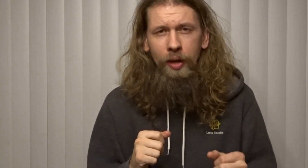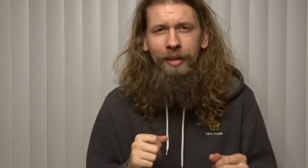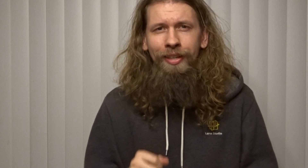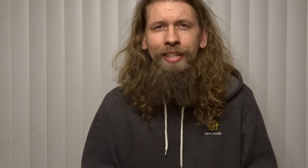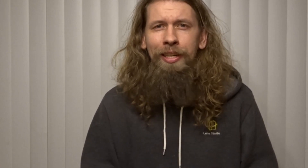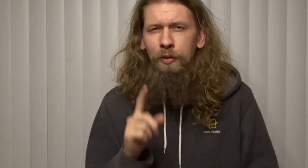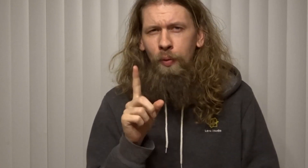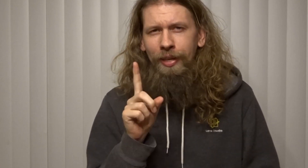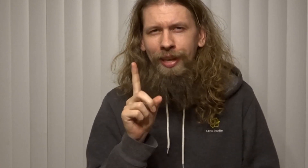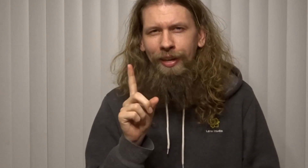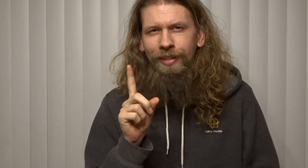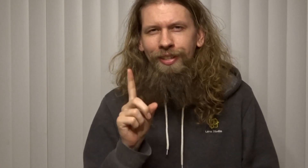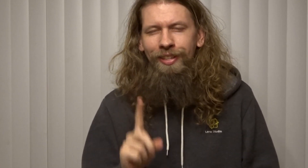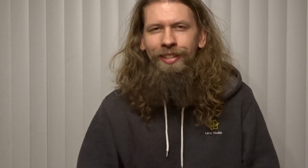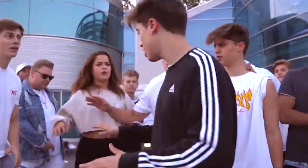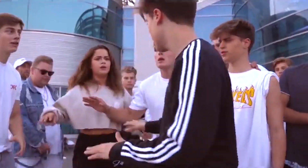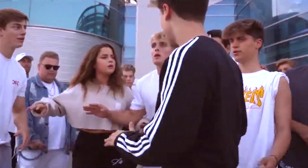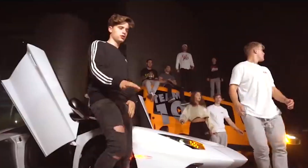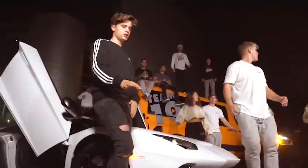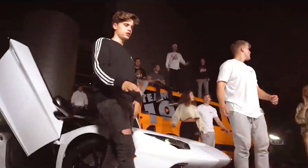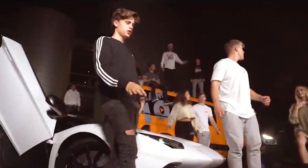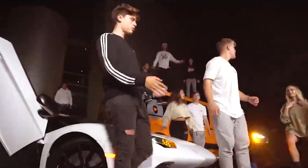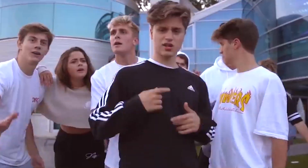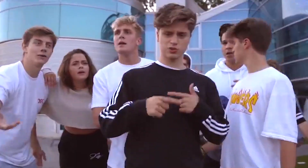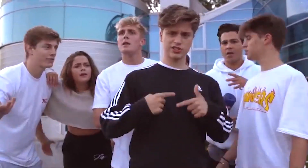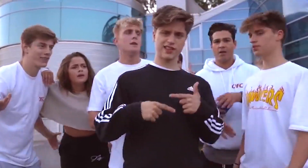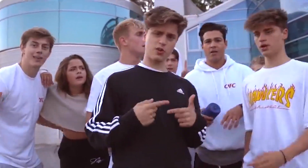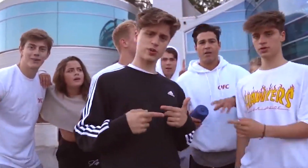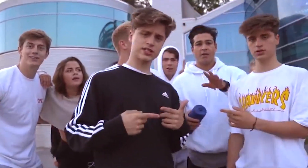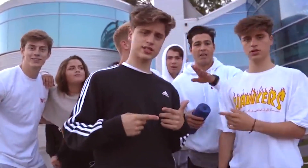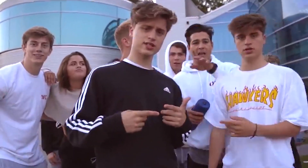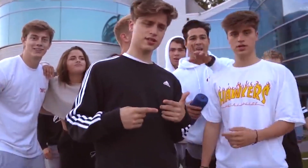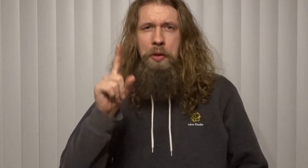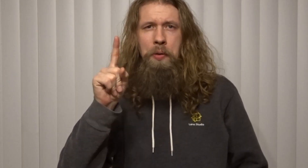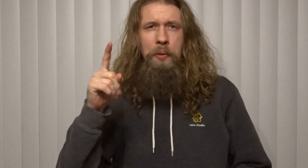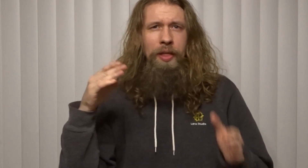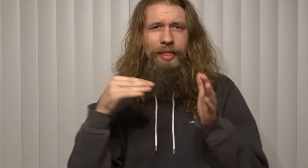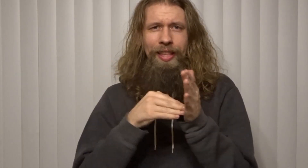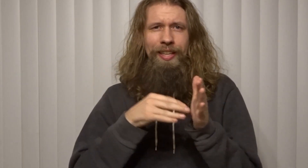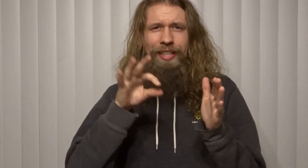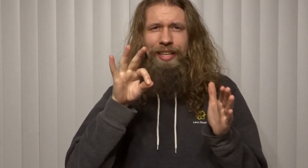it, wait a second. Oh, hold on. Can we switch the language?